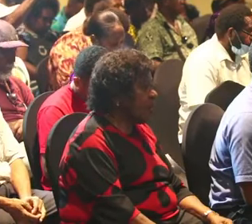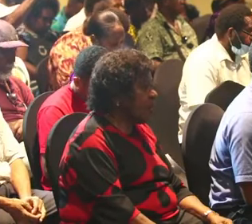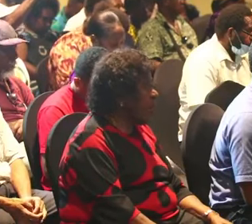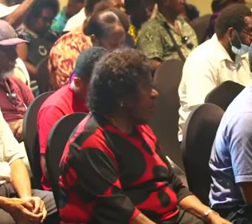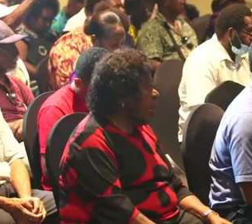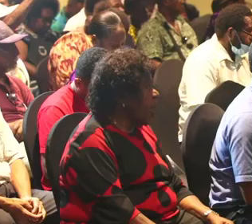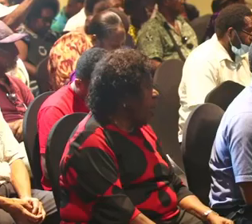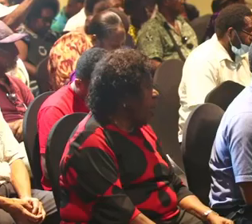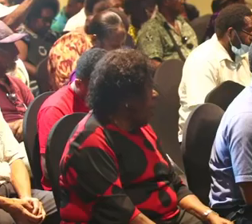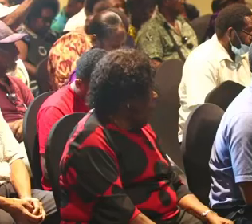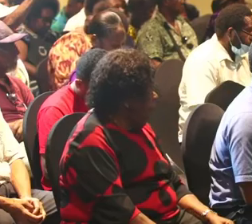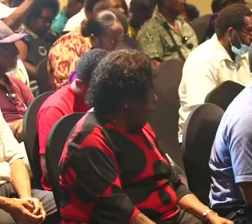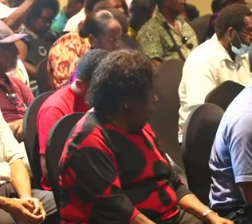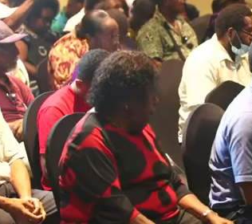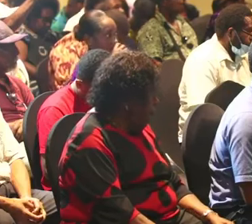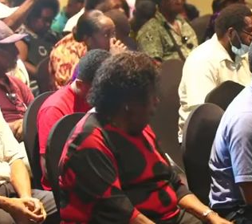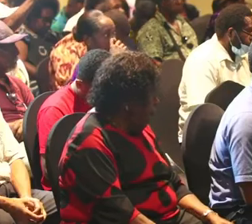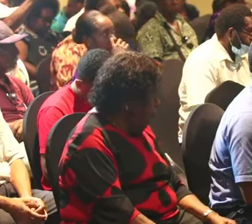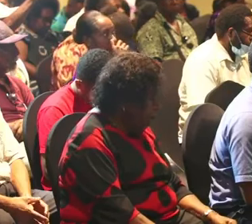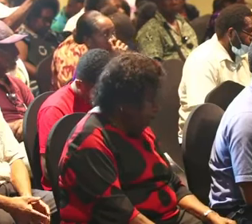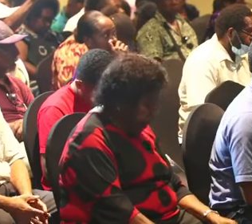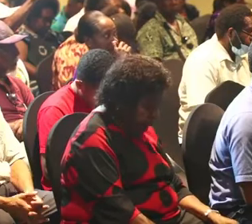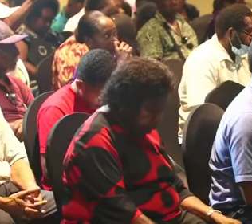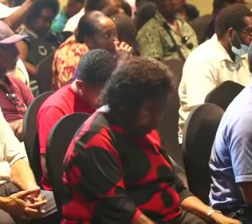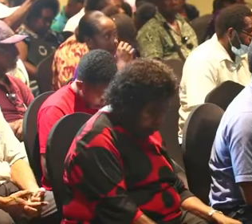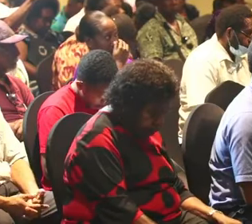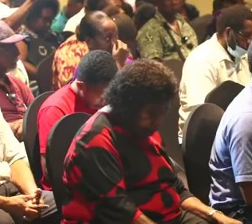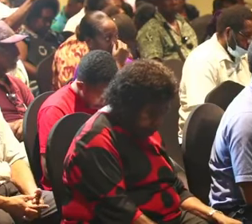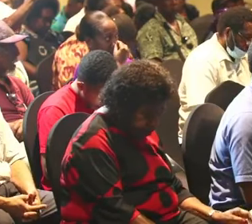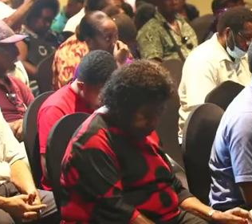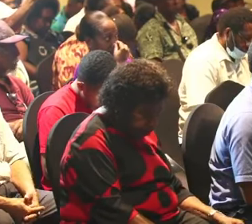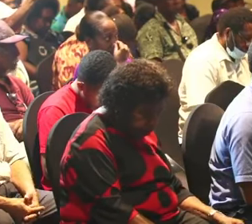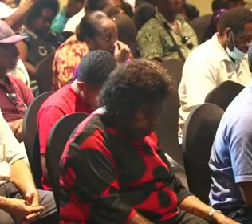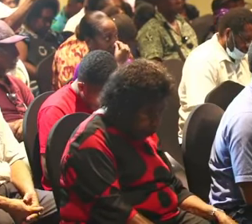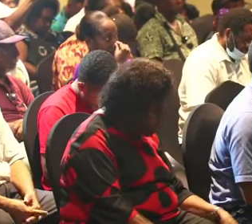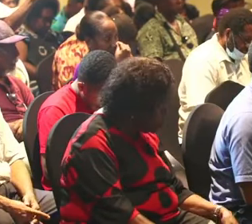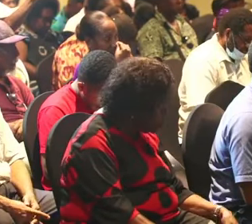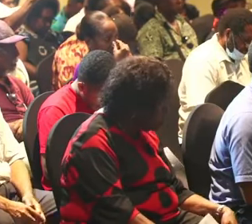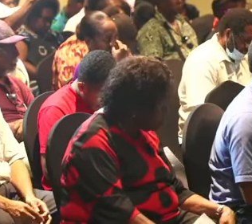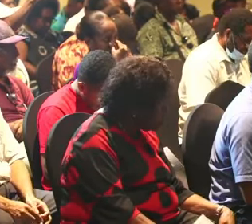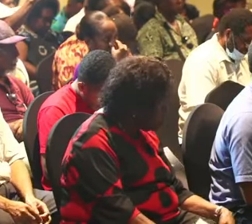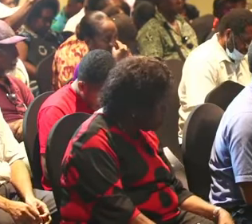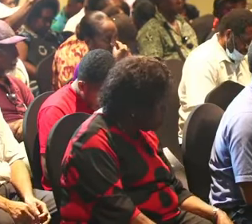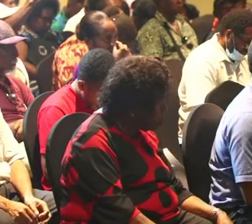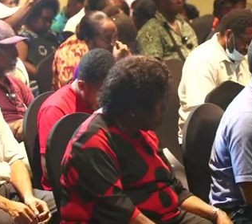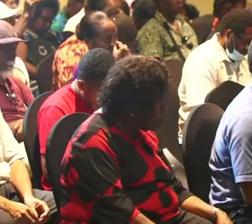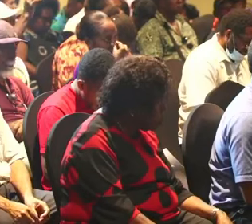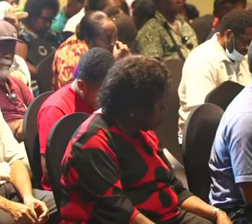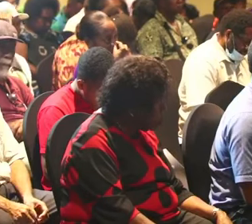Seems like the same people asking questions. We'd like to give the opportunity to the others as